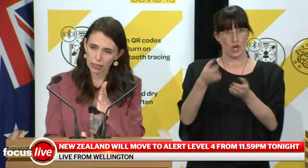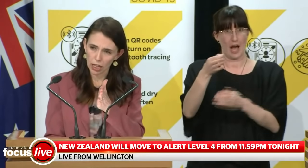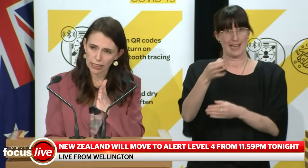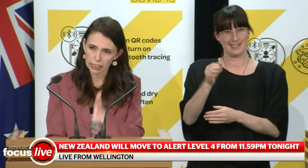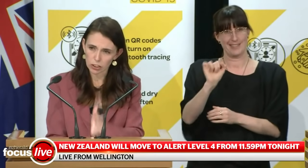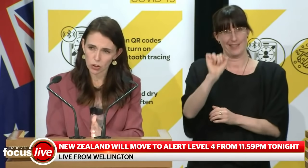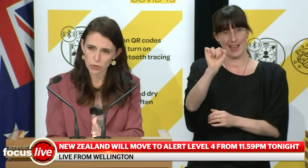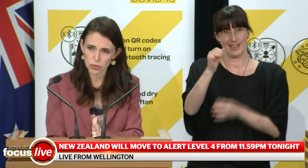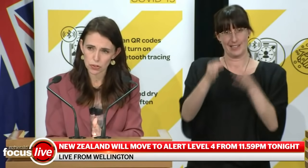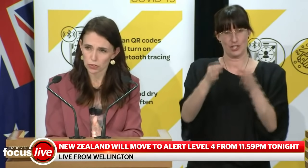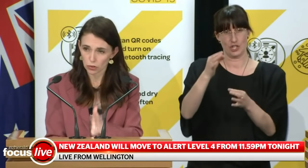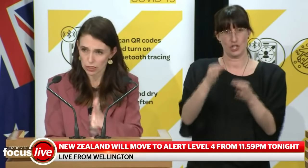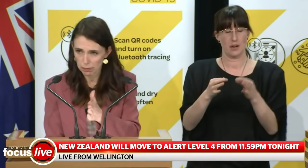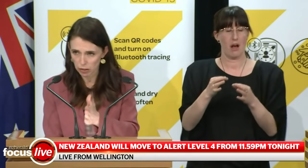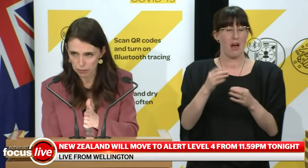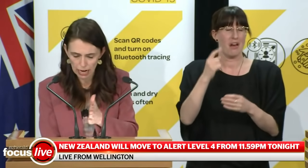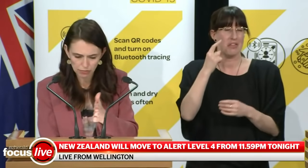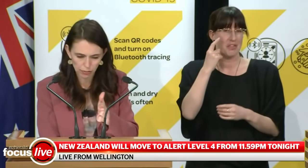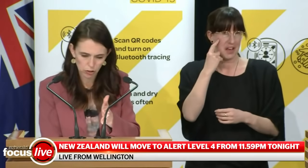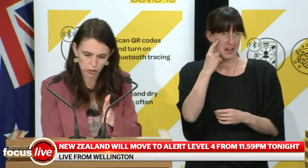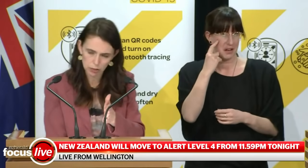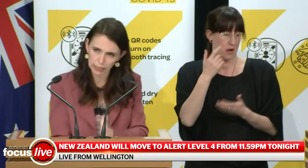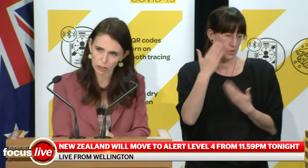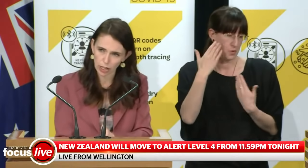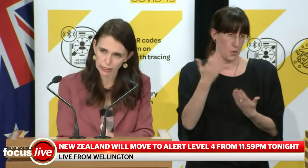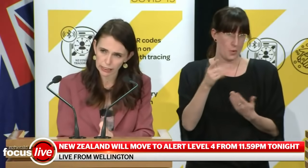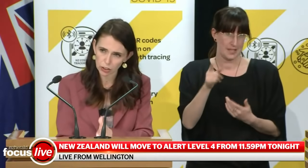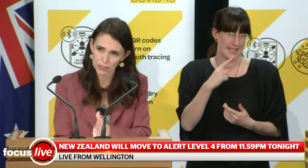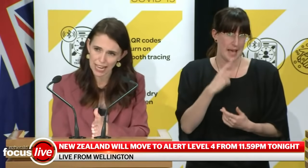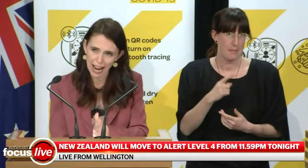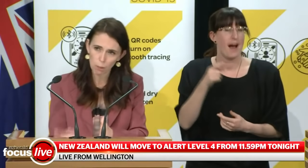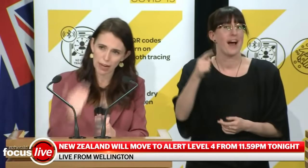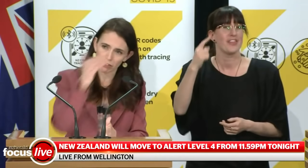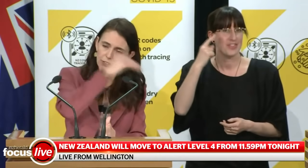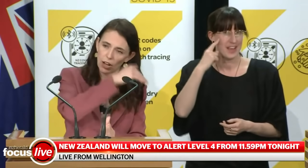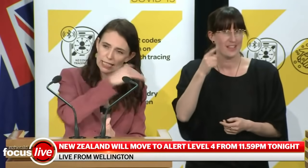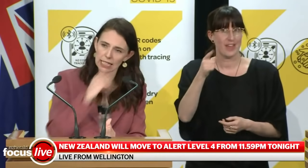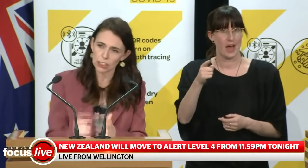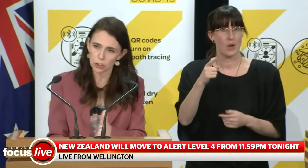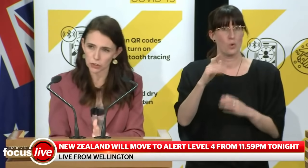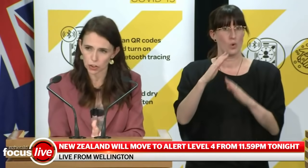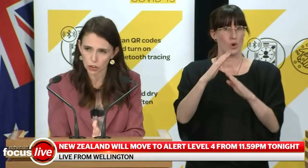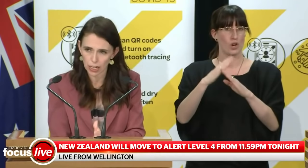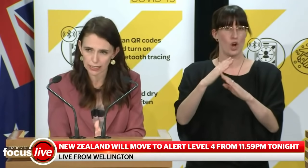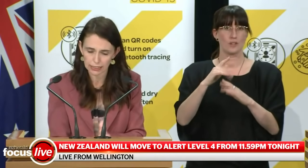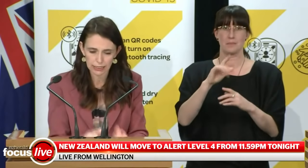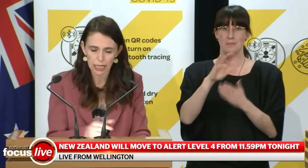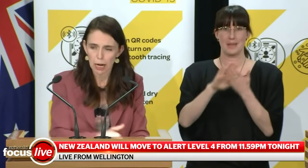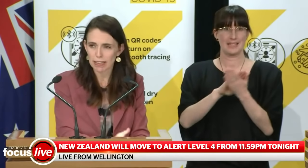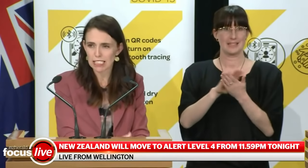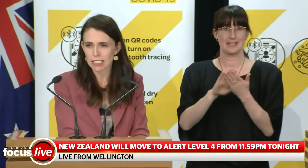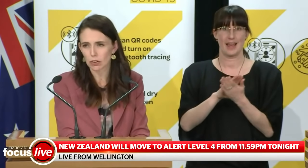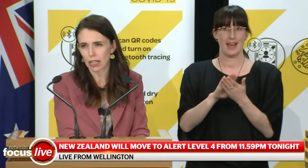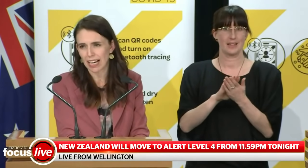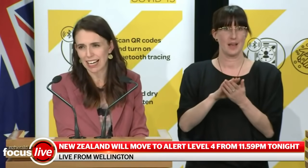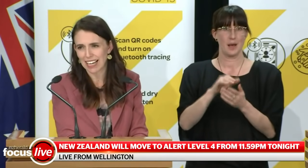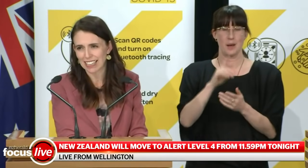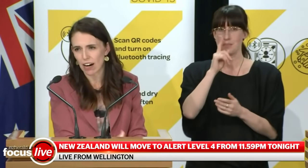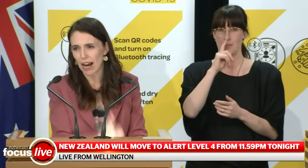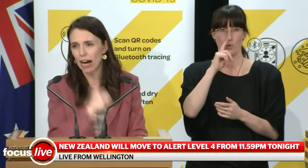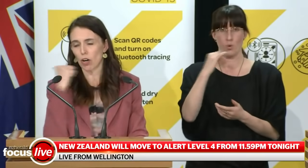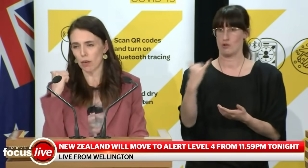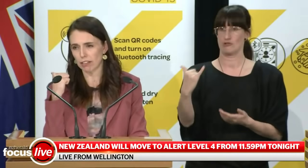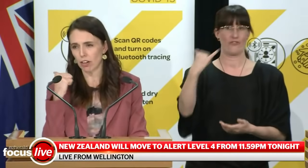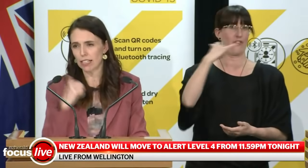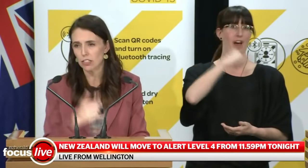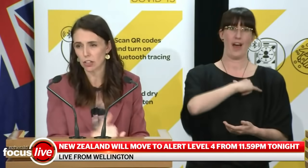will likely close to, not to speak on behalf of the Cooks, but they'll likely close outbound flights into the Cook Islands, but still